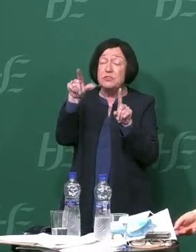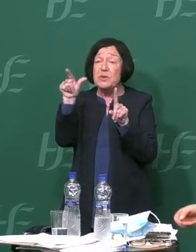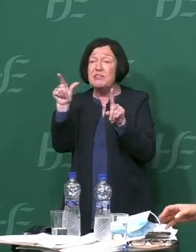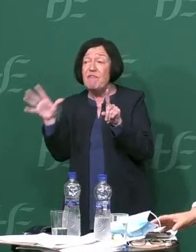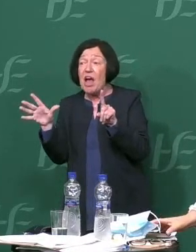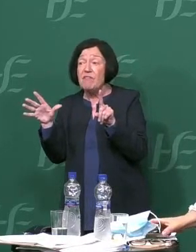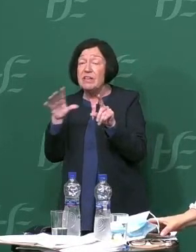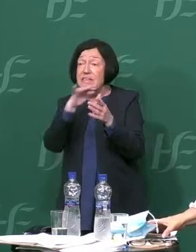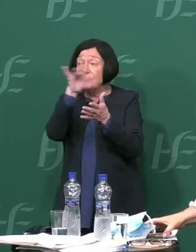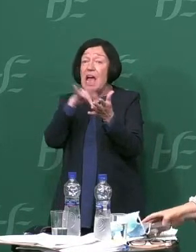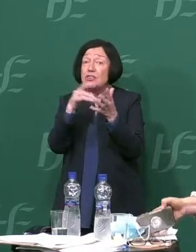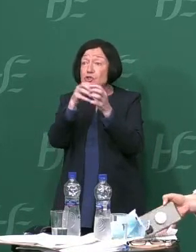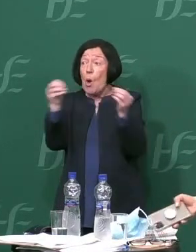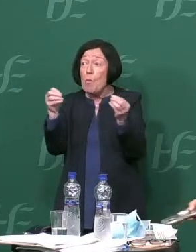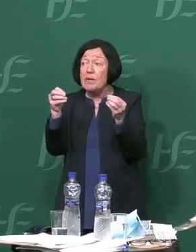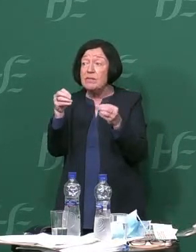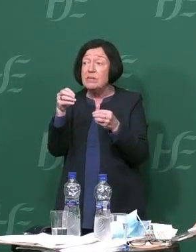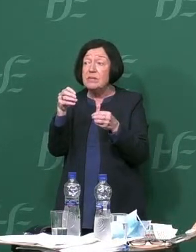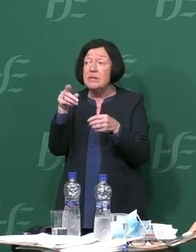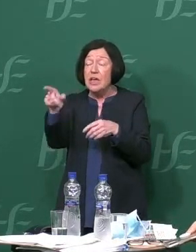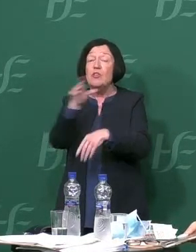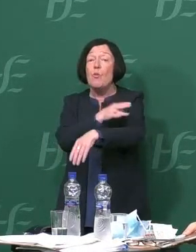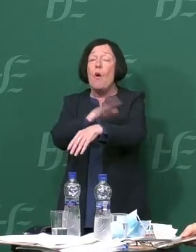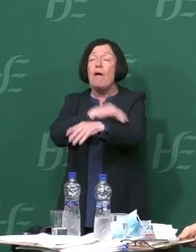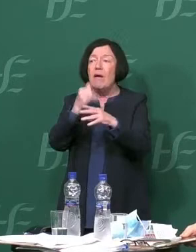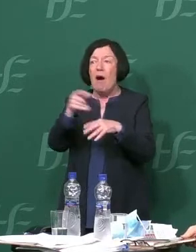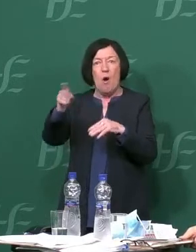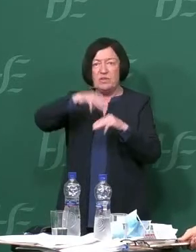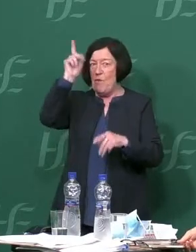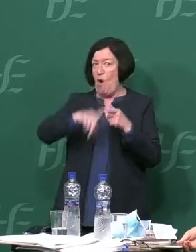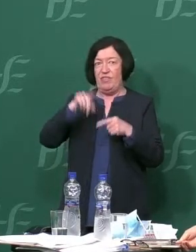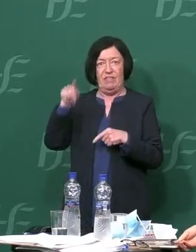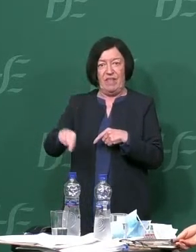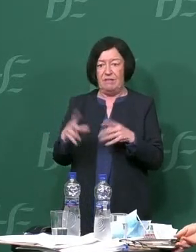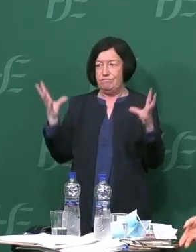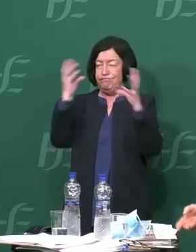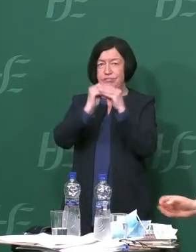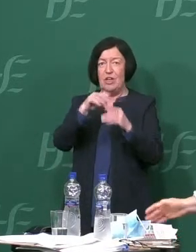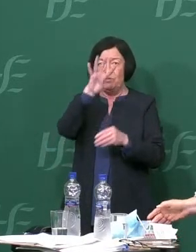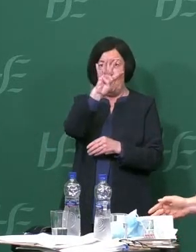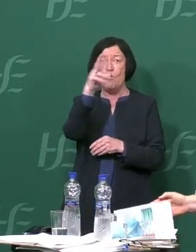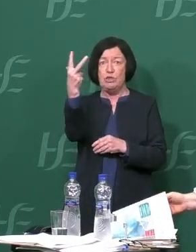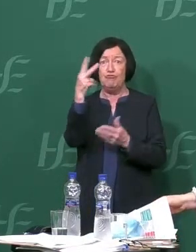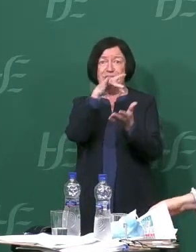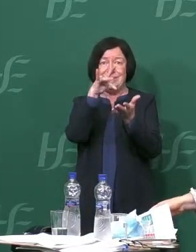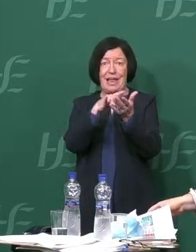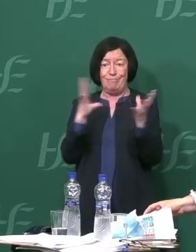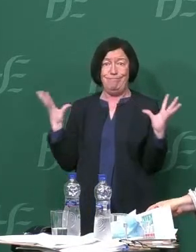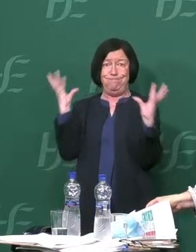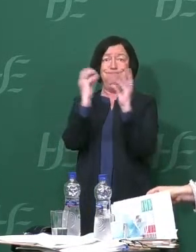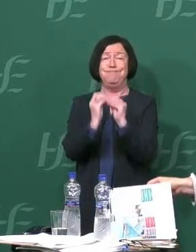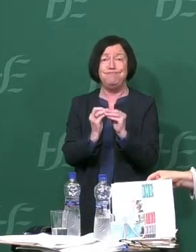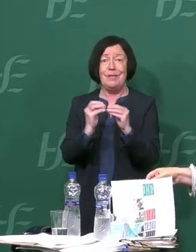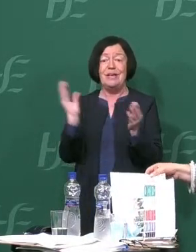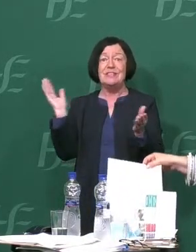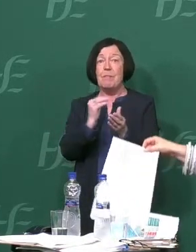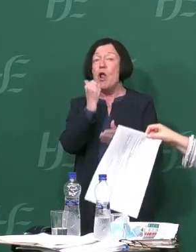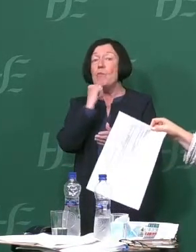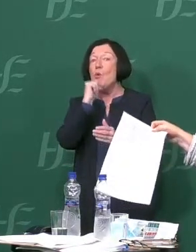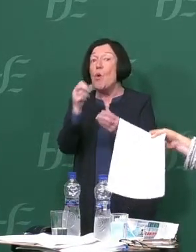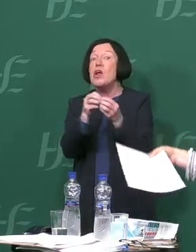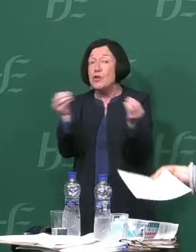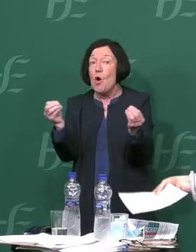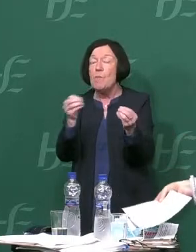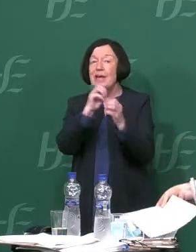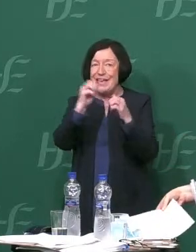25-ish? Centres open. Yeah, the centres doing the walk-in. It was well more than that in total last week. It was 43 centres in total. Yeah. A smaller number of them weren't open, but